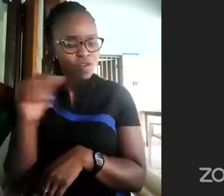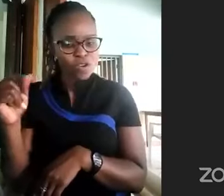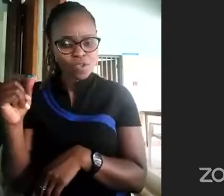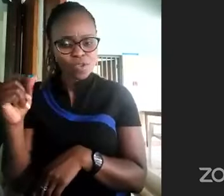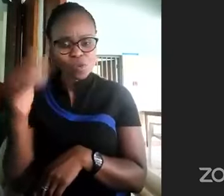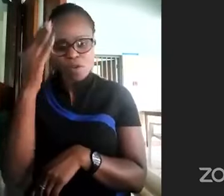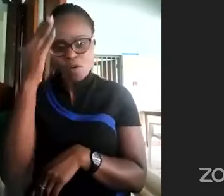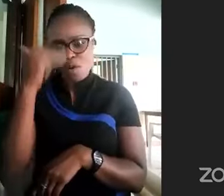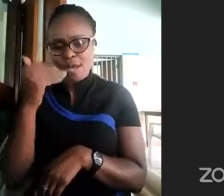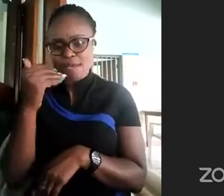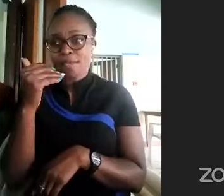know,